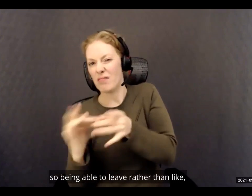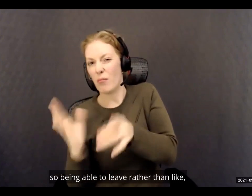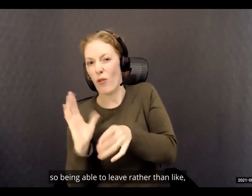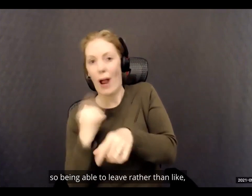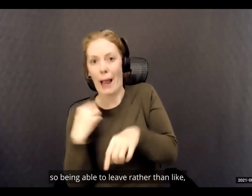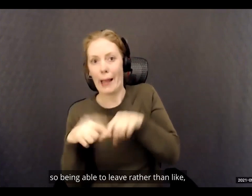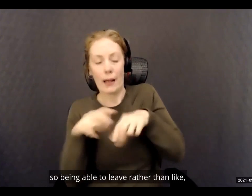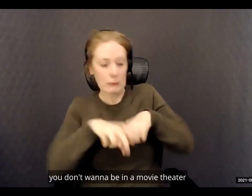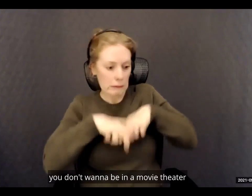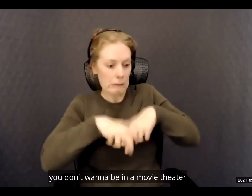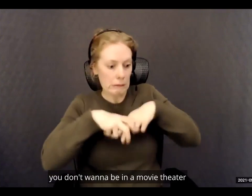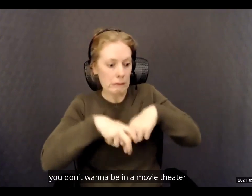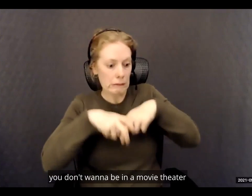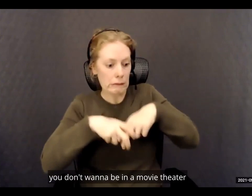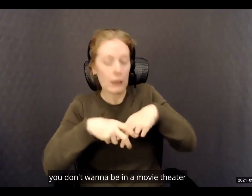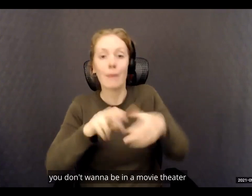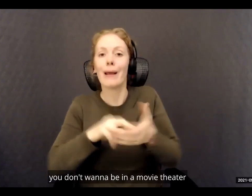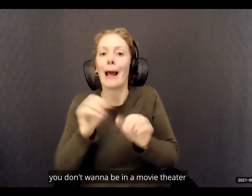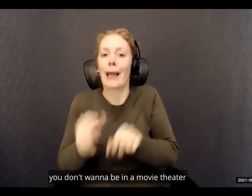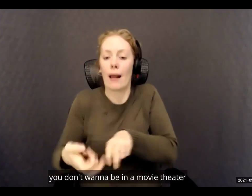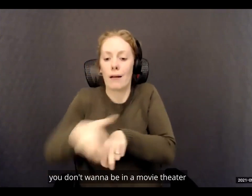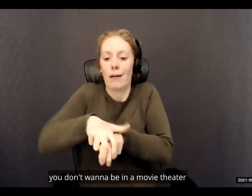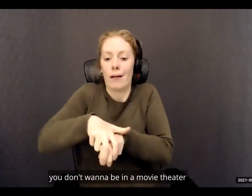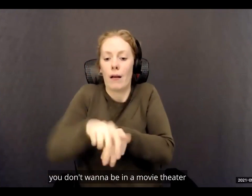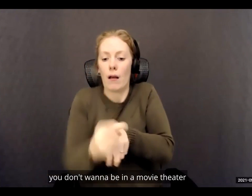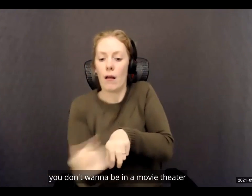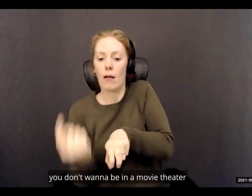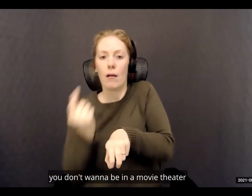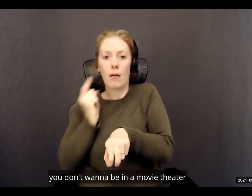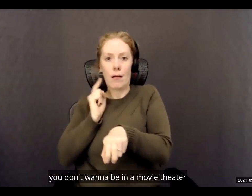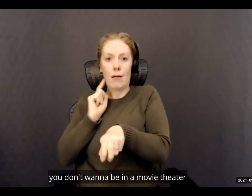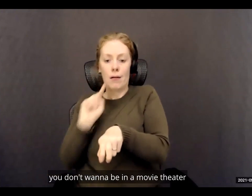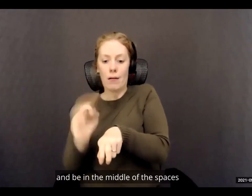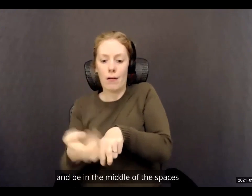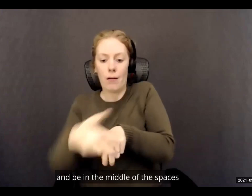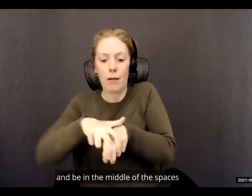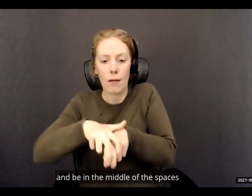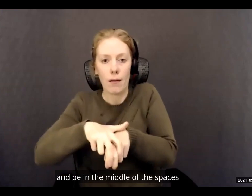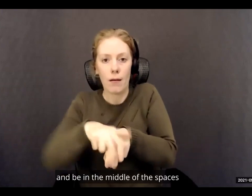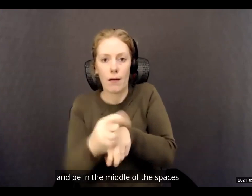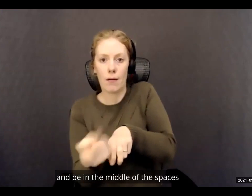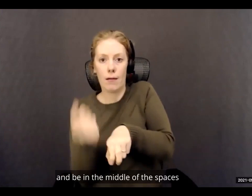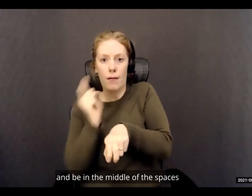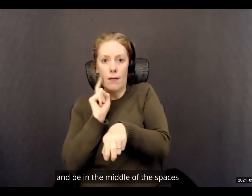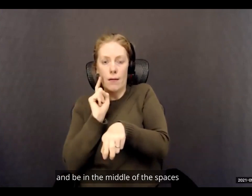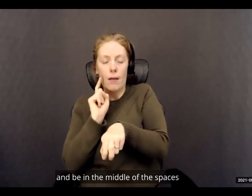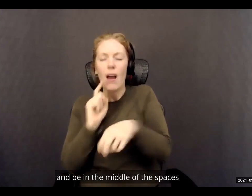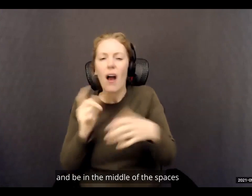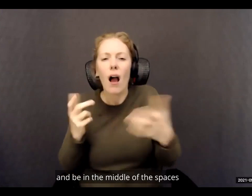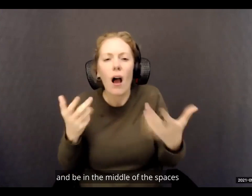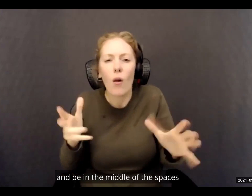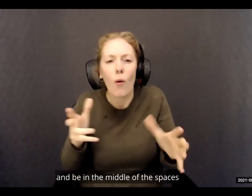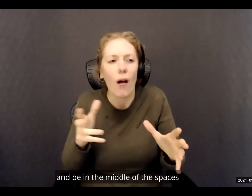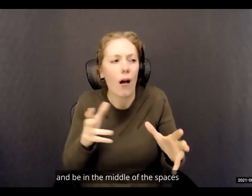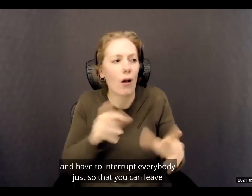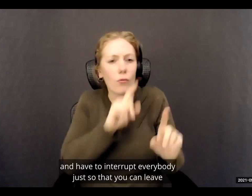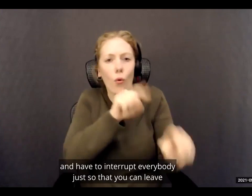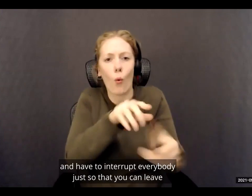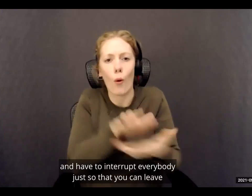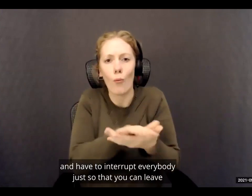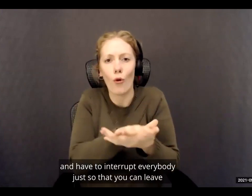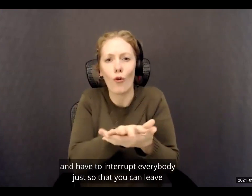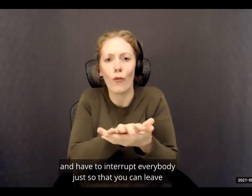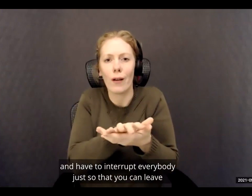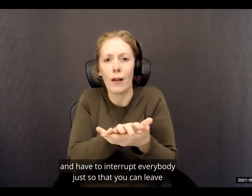rather than, like, you know, you don't want to be in a movie theater and be in the middle of the spaces and